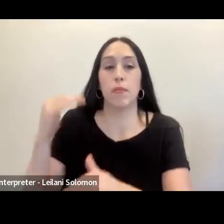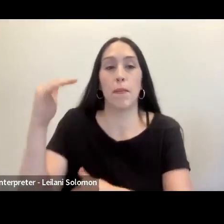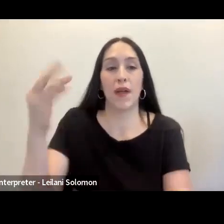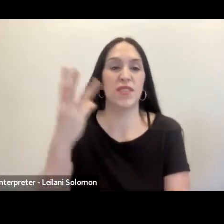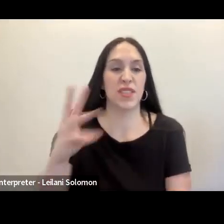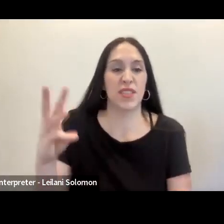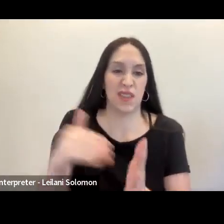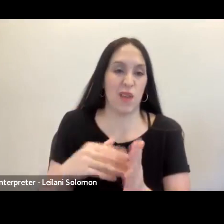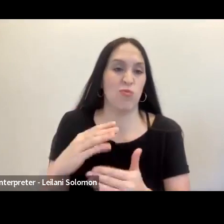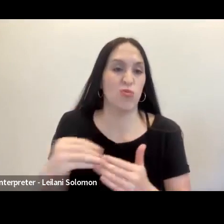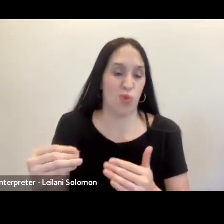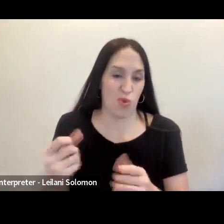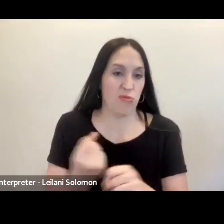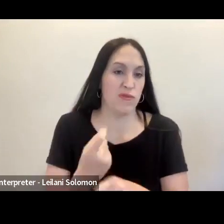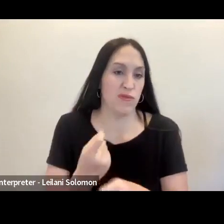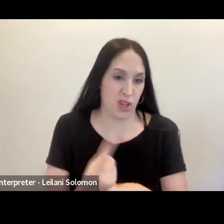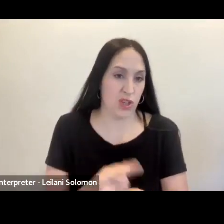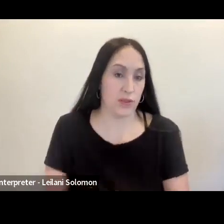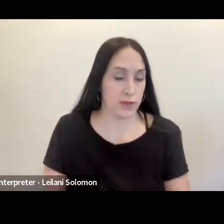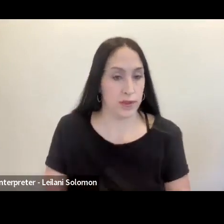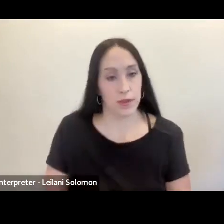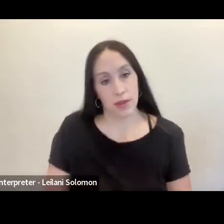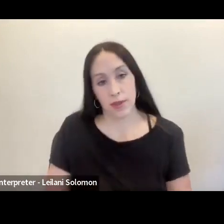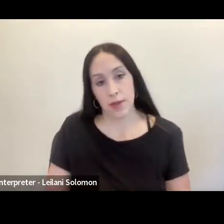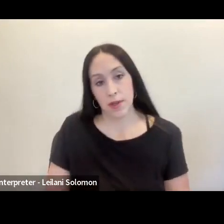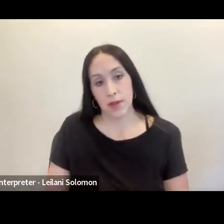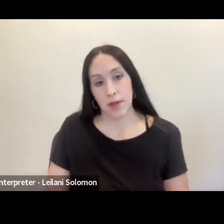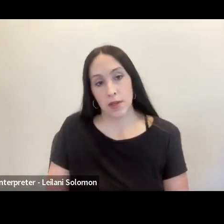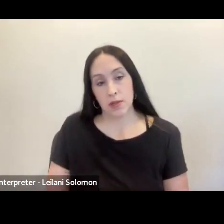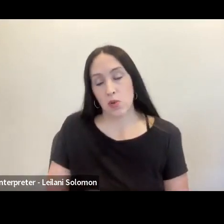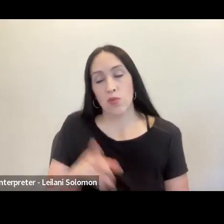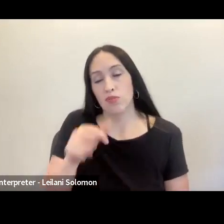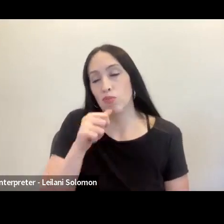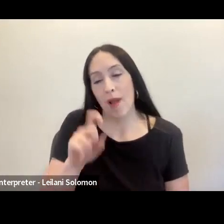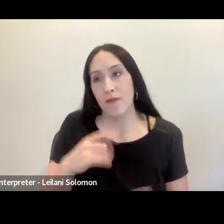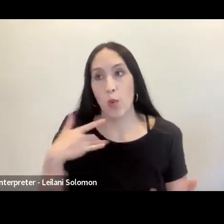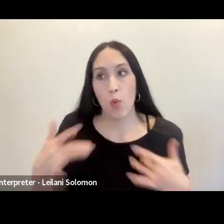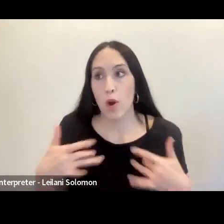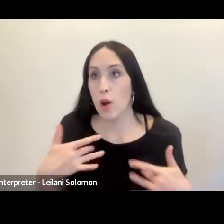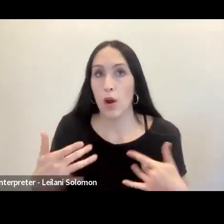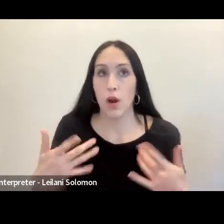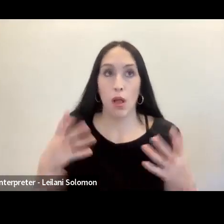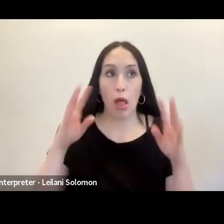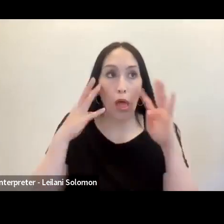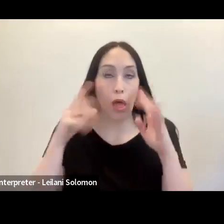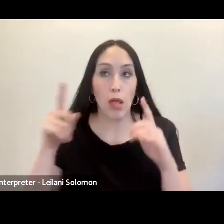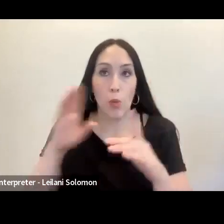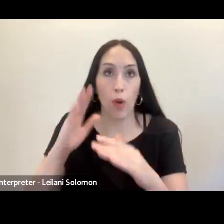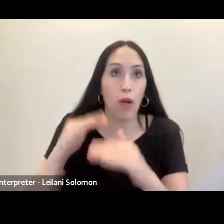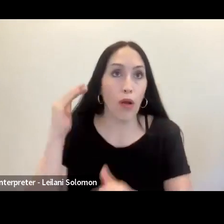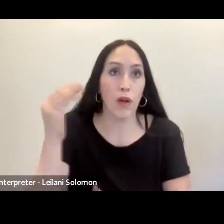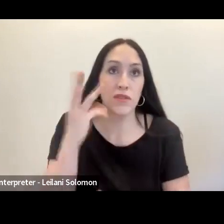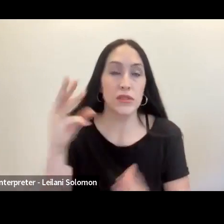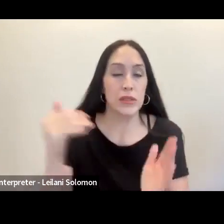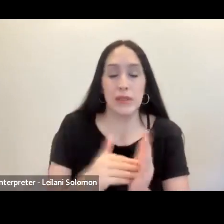that's typically the process is how it would happen. So you don't have to worry about it ever, if